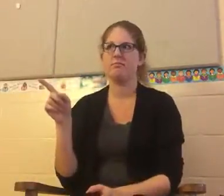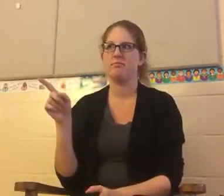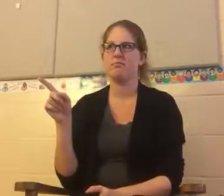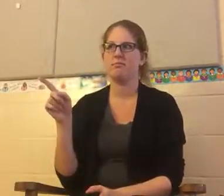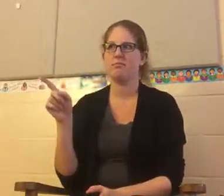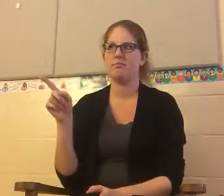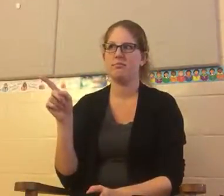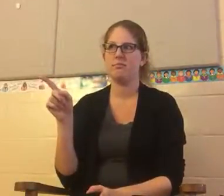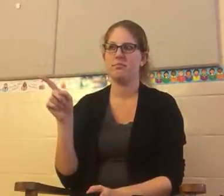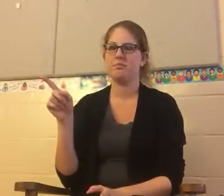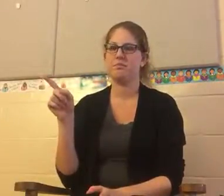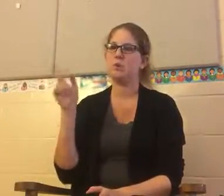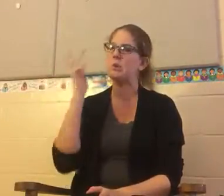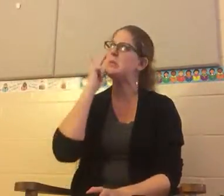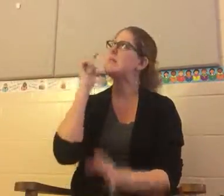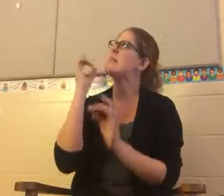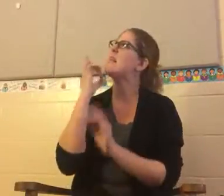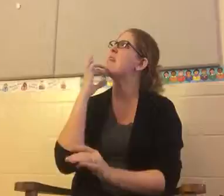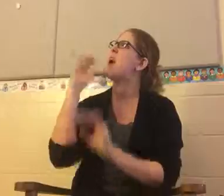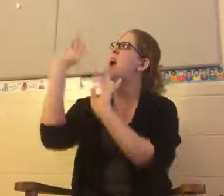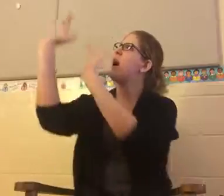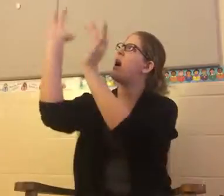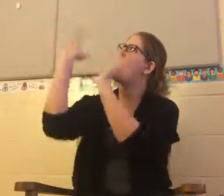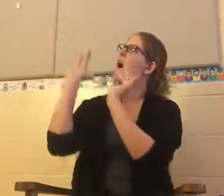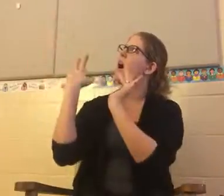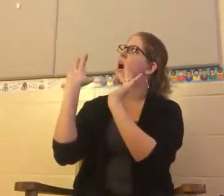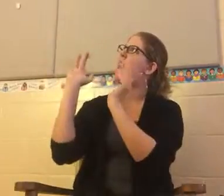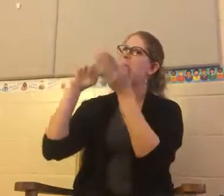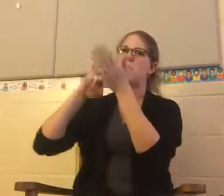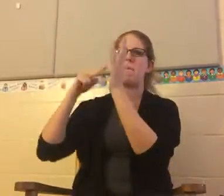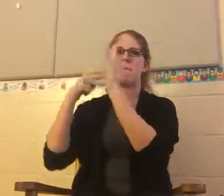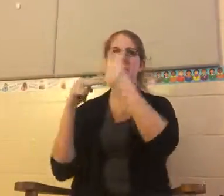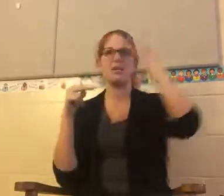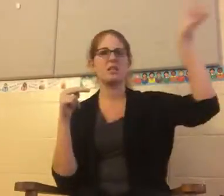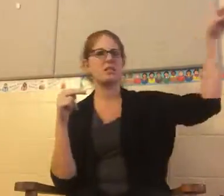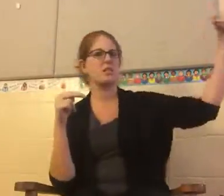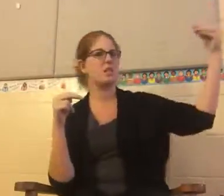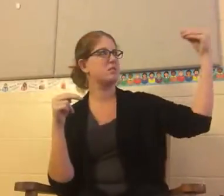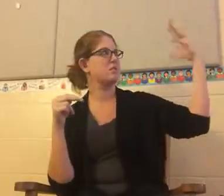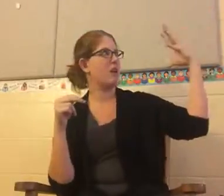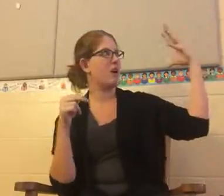The light you see when you look at the moon is actually light from the sun reflecting off of it.